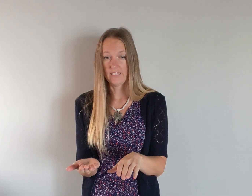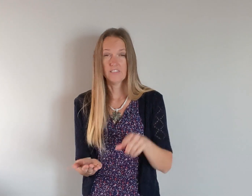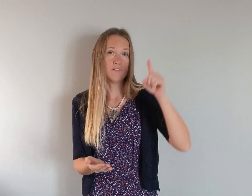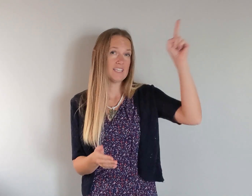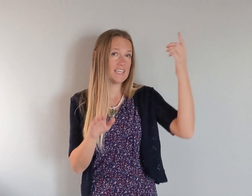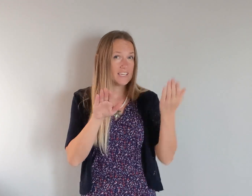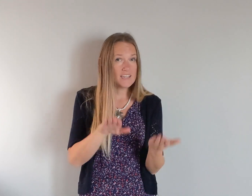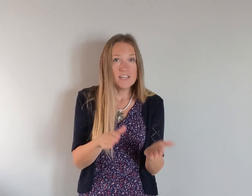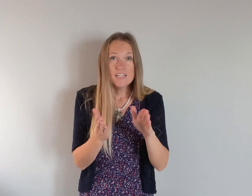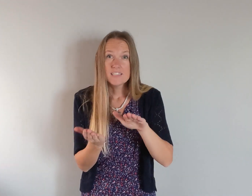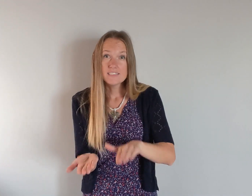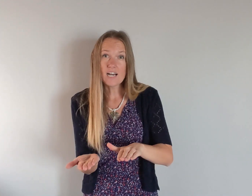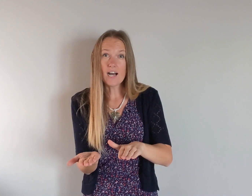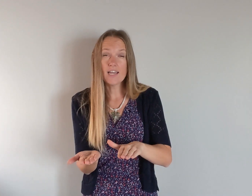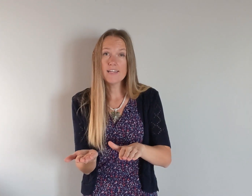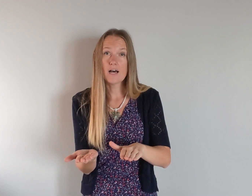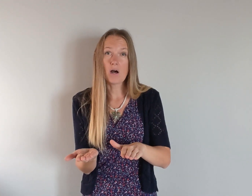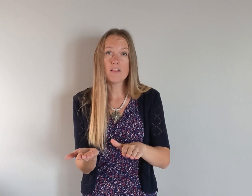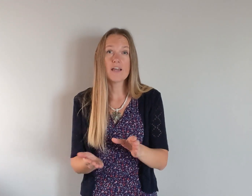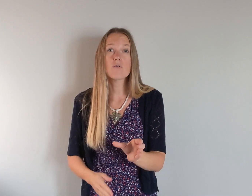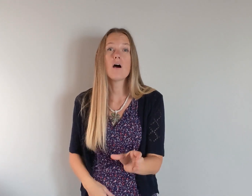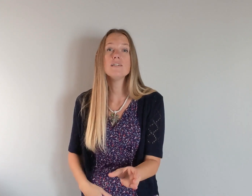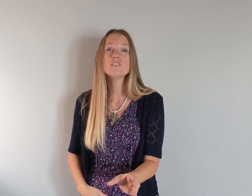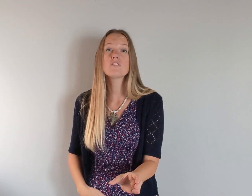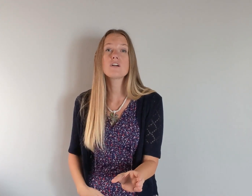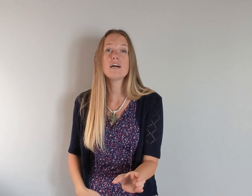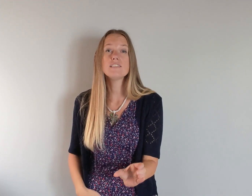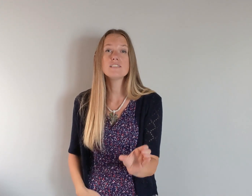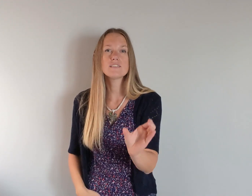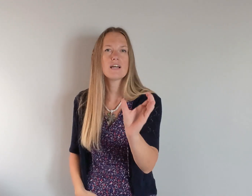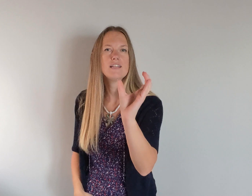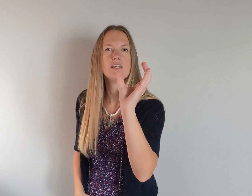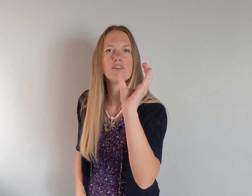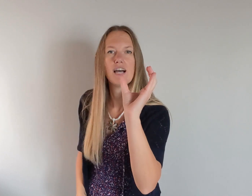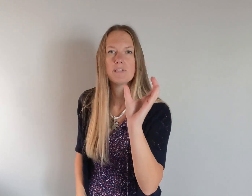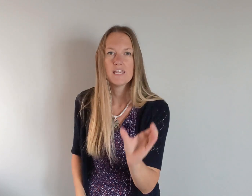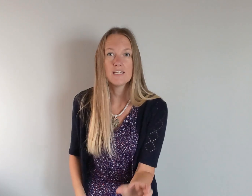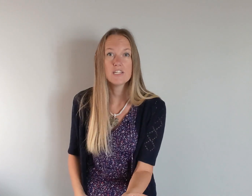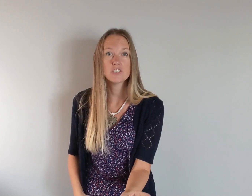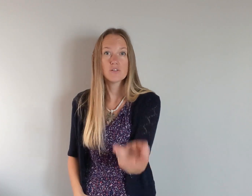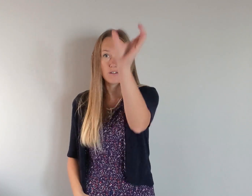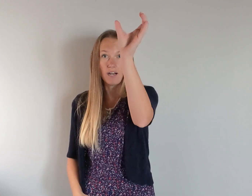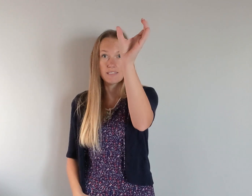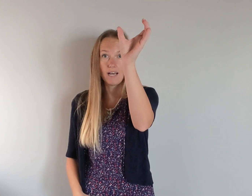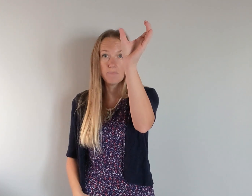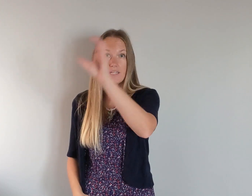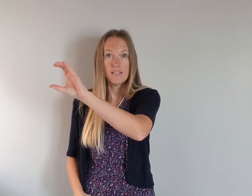Okay, so he died up on that cross. So for cross, it's kind of like you have a cupped hand and you're showing the cross. Up